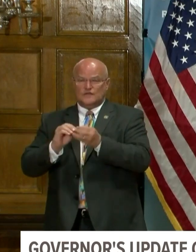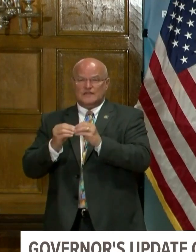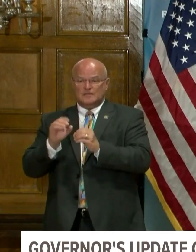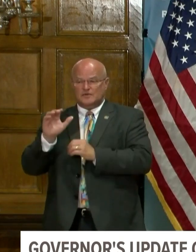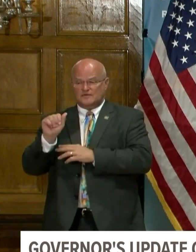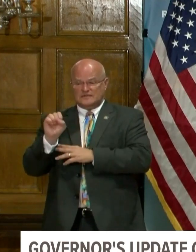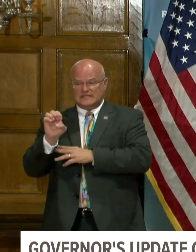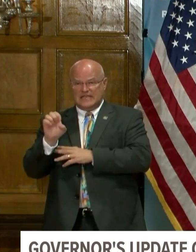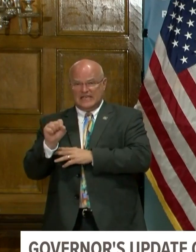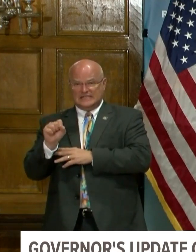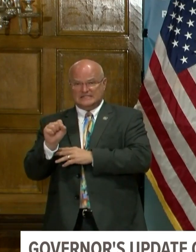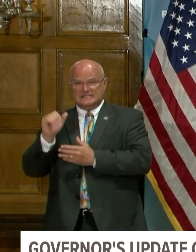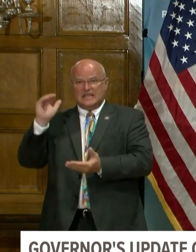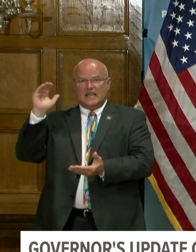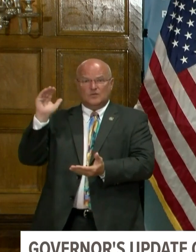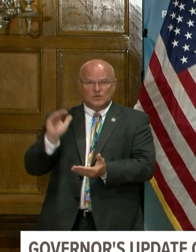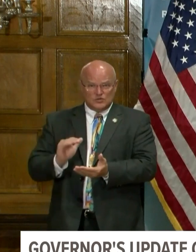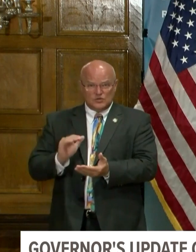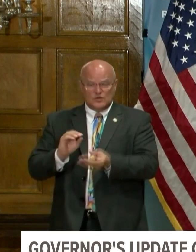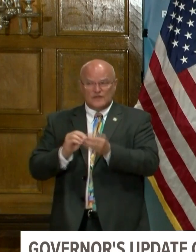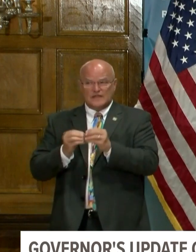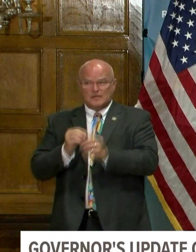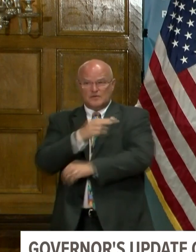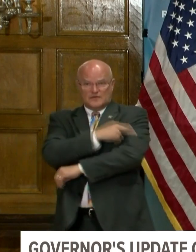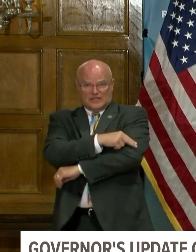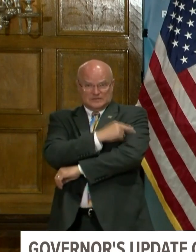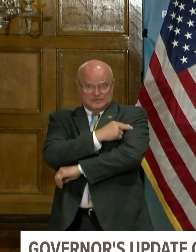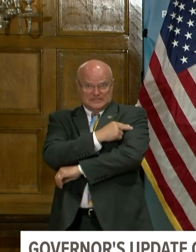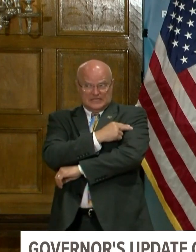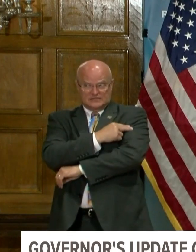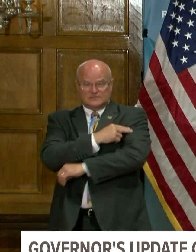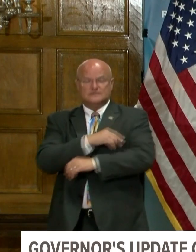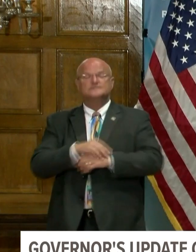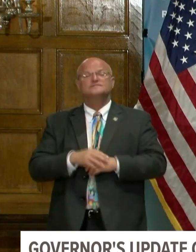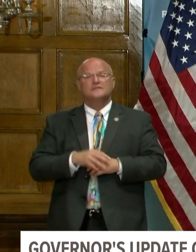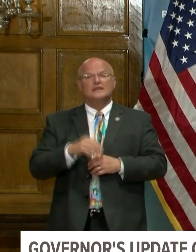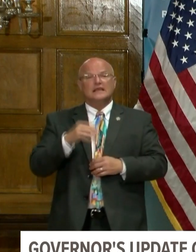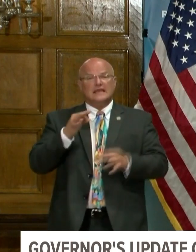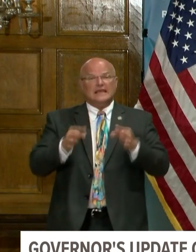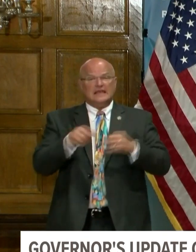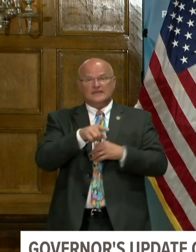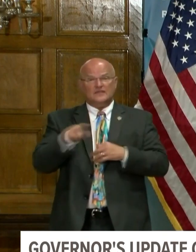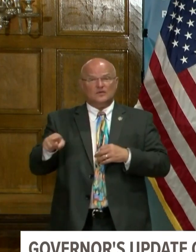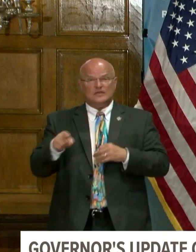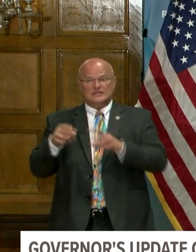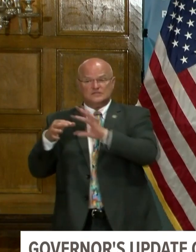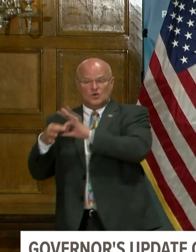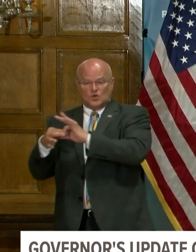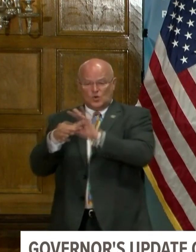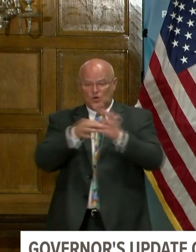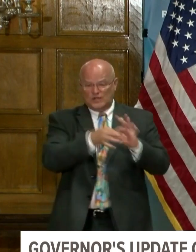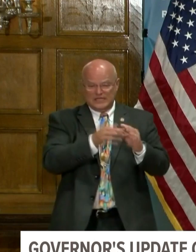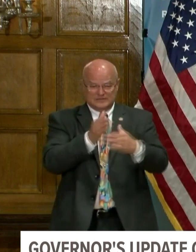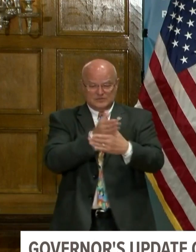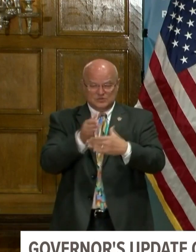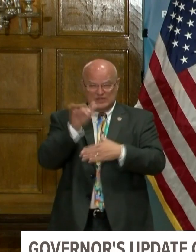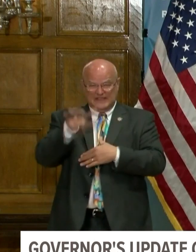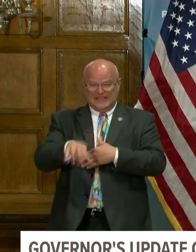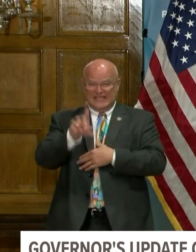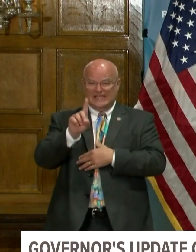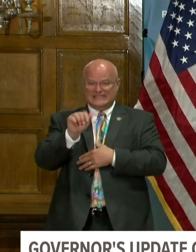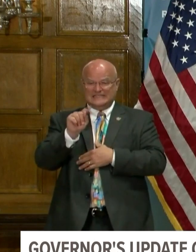number of cases and reduce the number of hospitalizations? And if there is a correlation under the